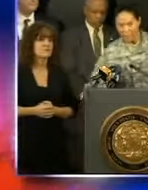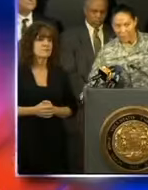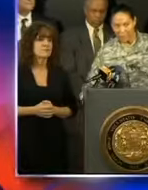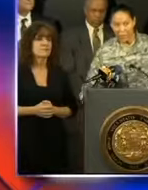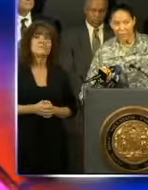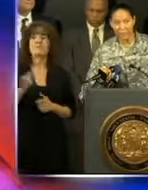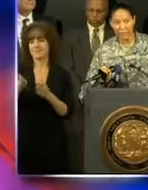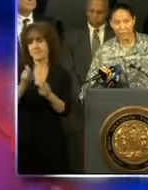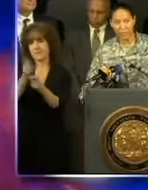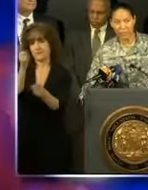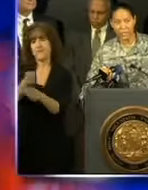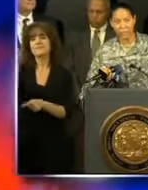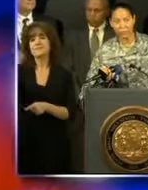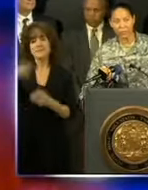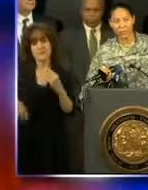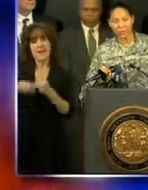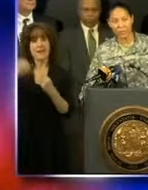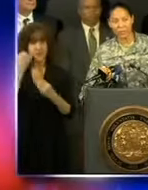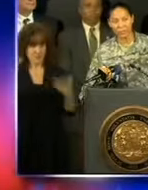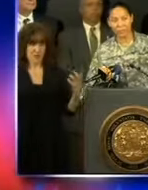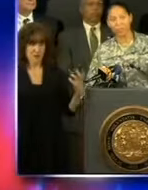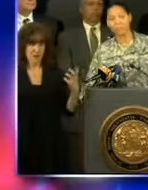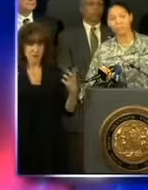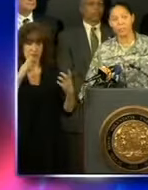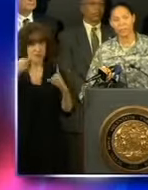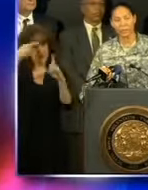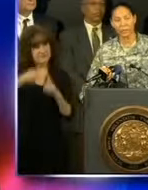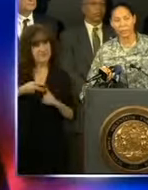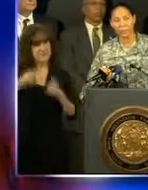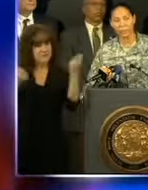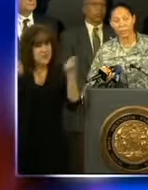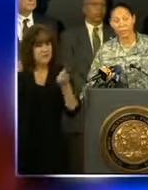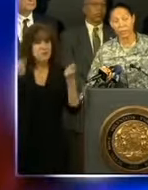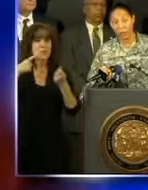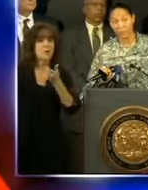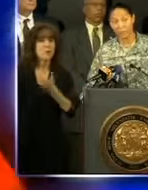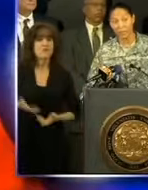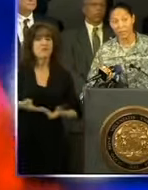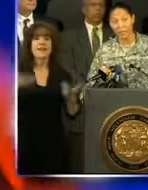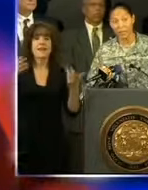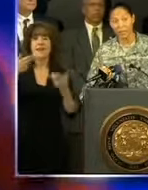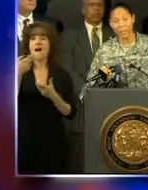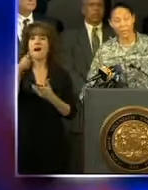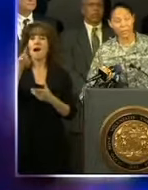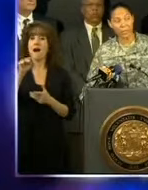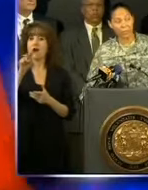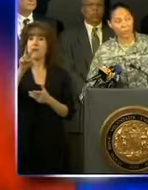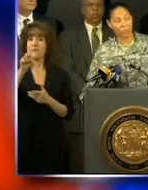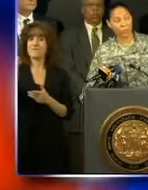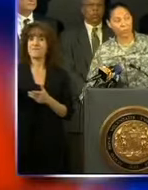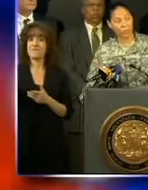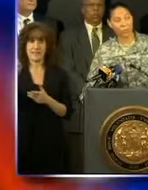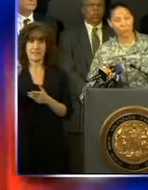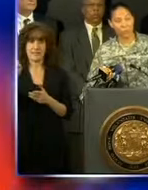And that is absolutely correct. And just to add, if you really want to get into the specifics of vehicles, we are going to be coming in with up-armored Humvees, and mainly because I want